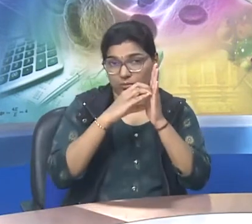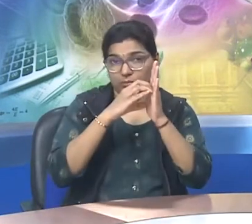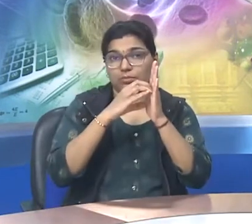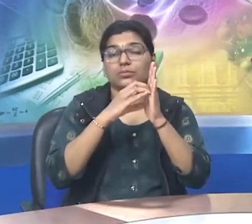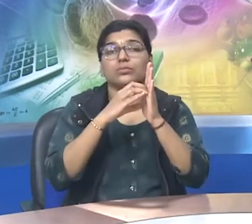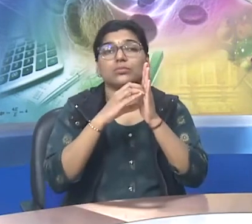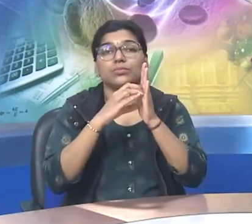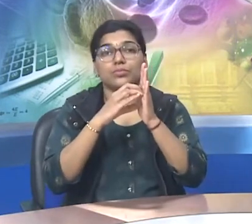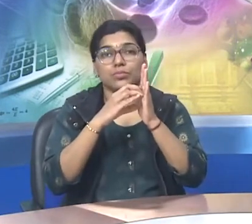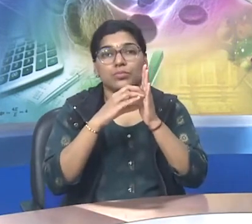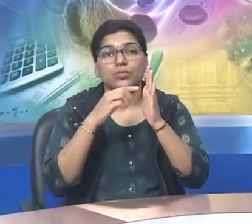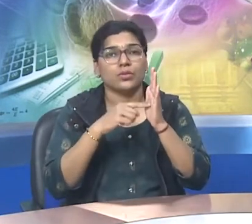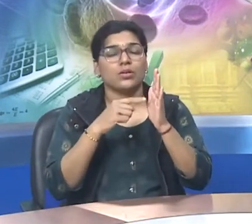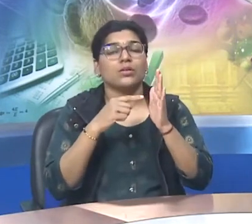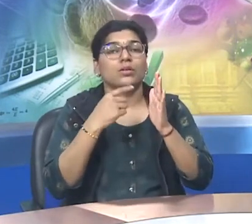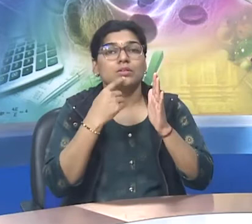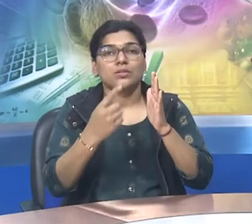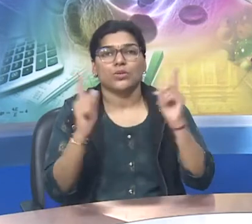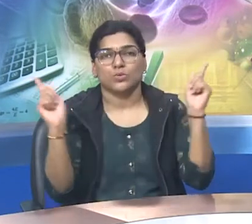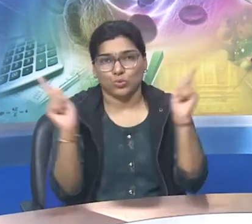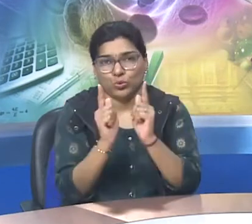Now these lines